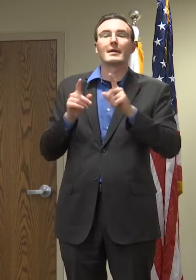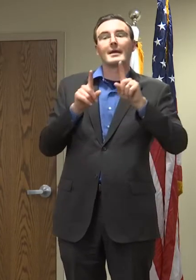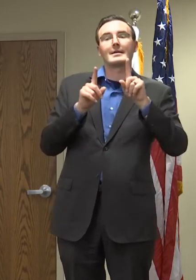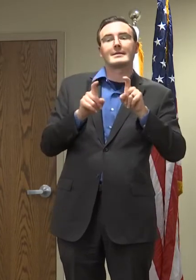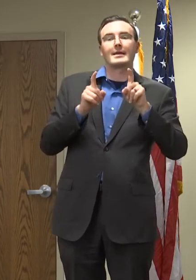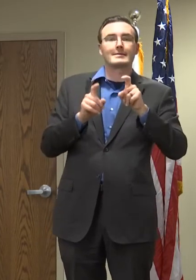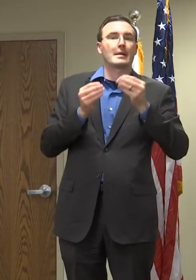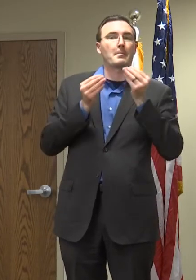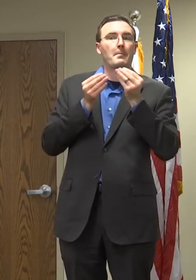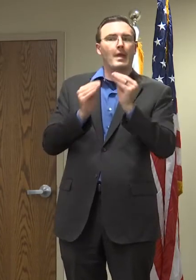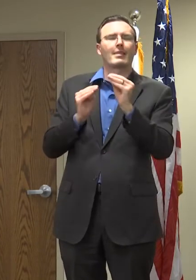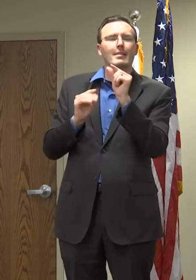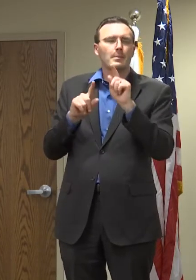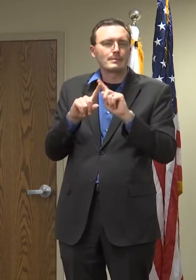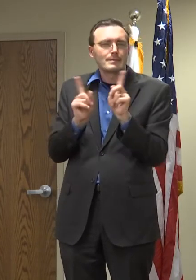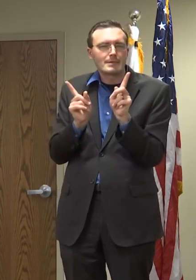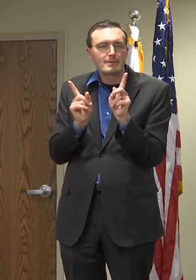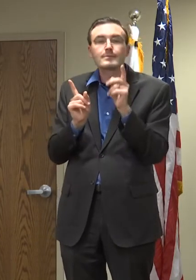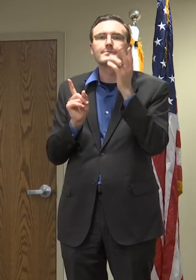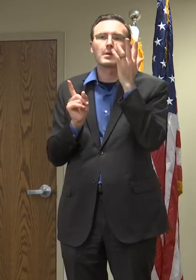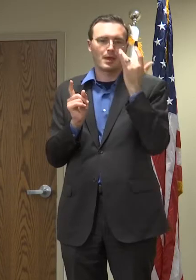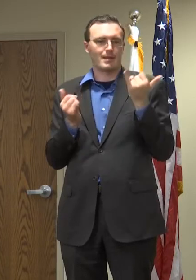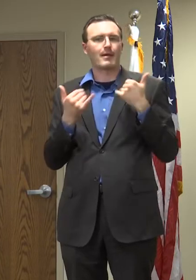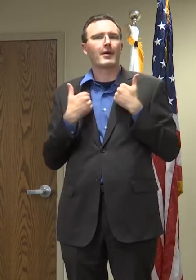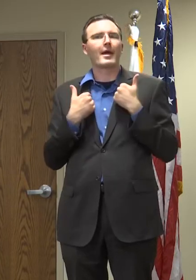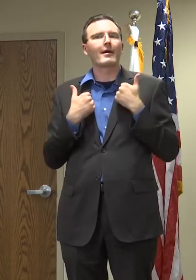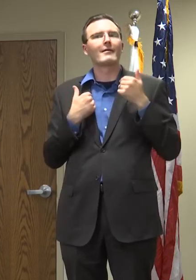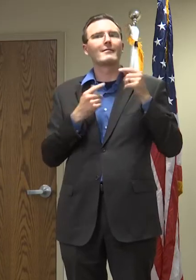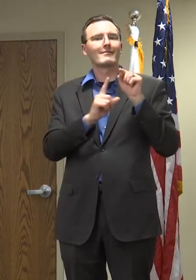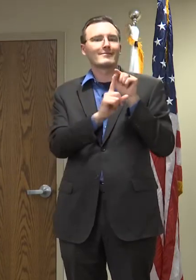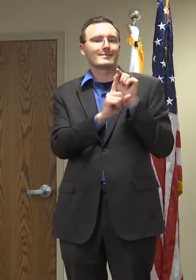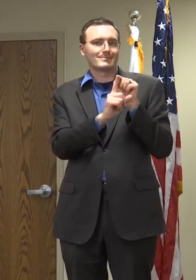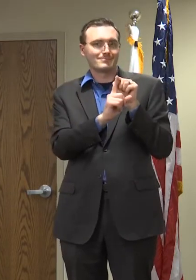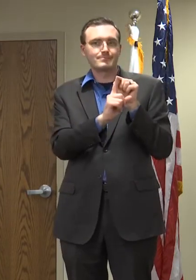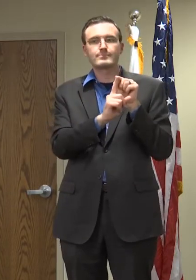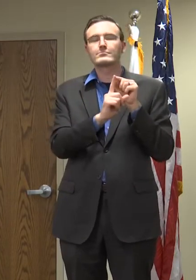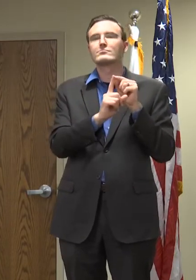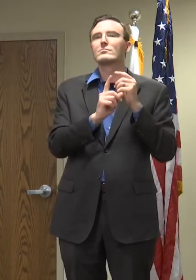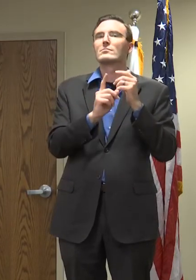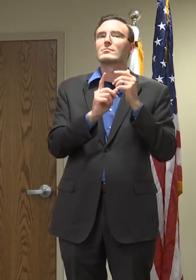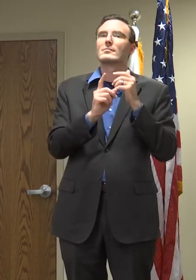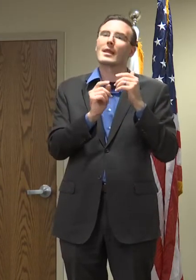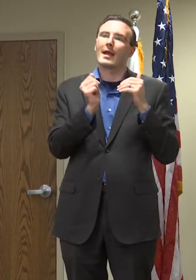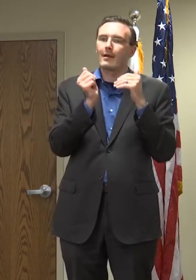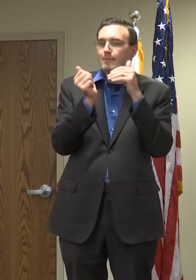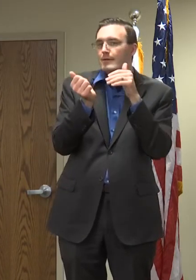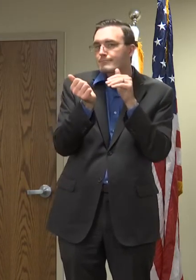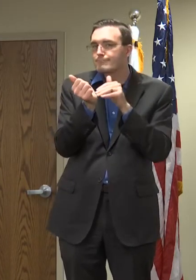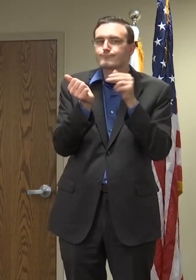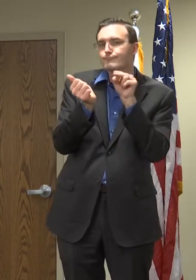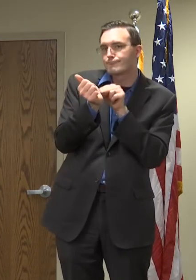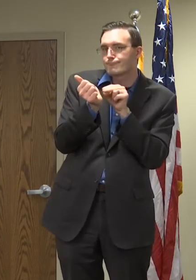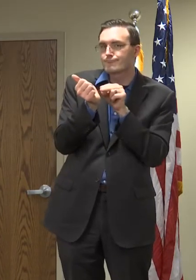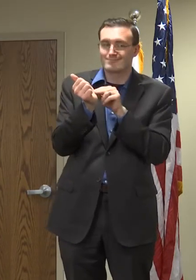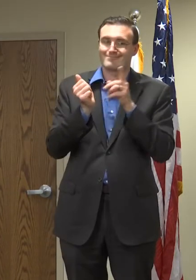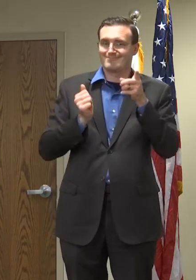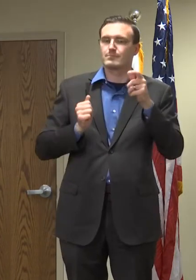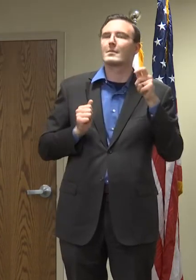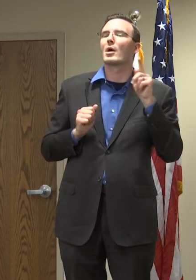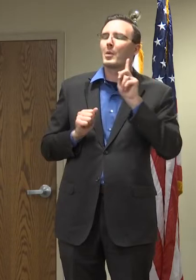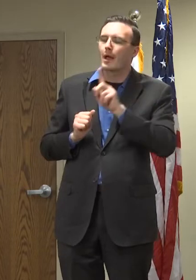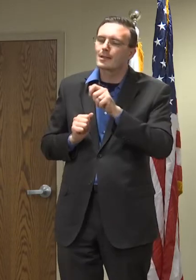testing methodology in that there is a healthcare provider that takes your sample rather than self-administered in your car, but it is a drive-up